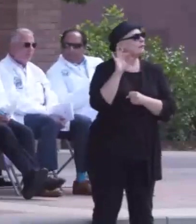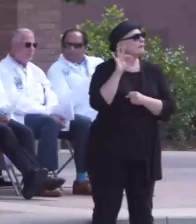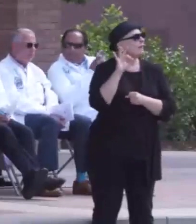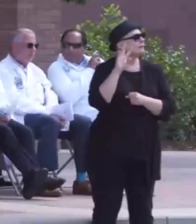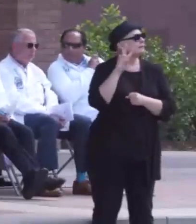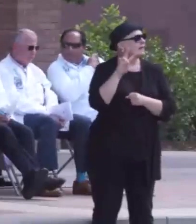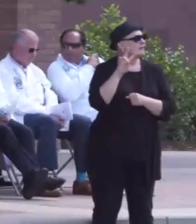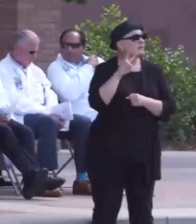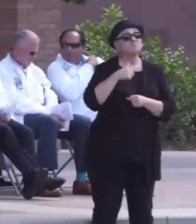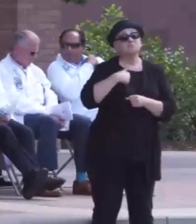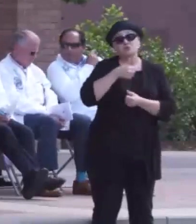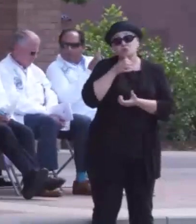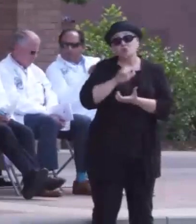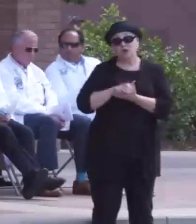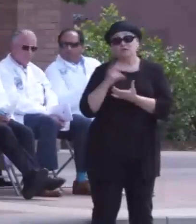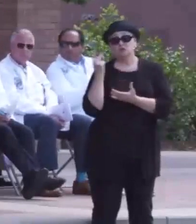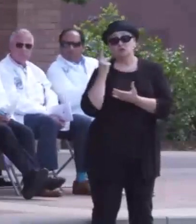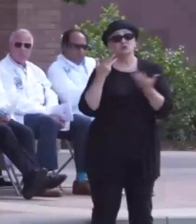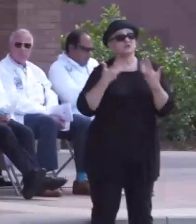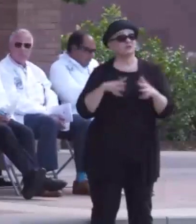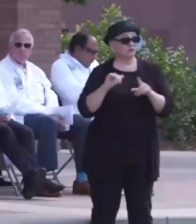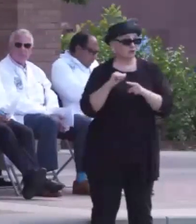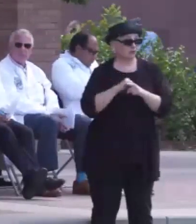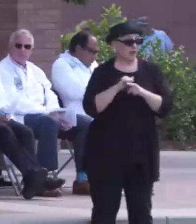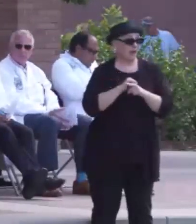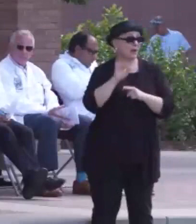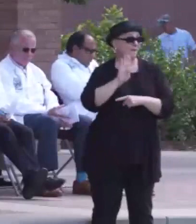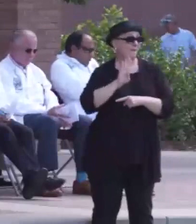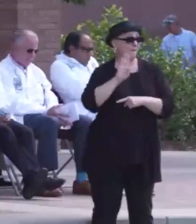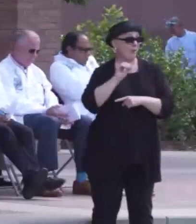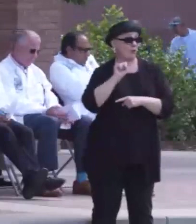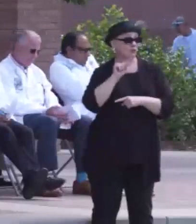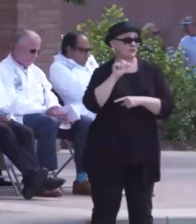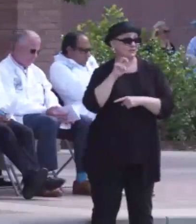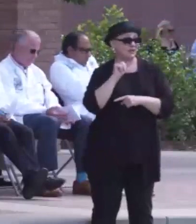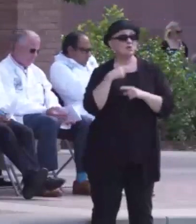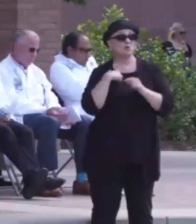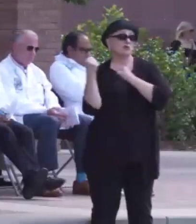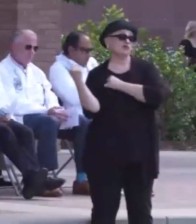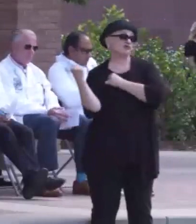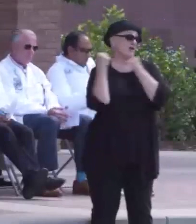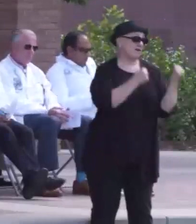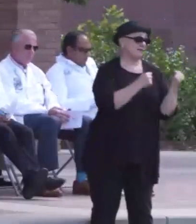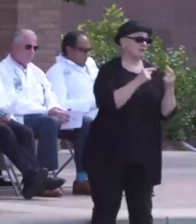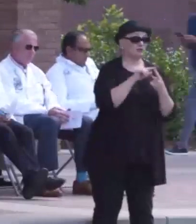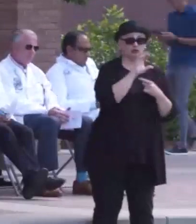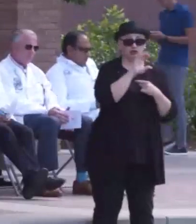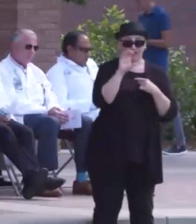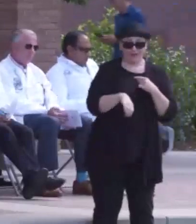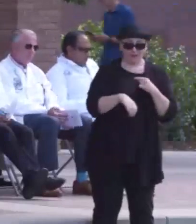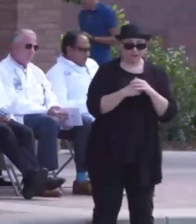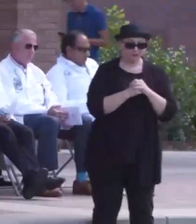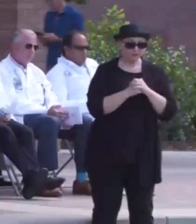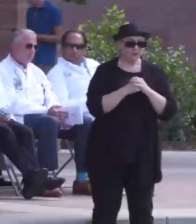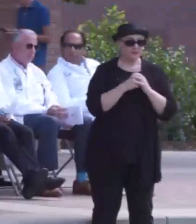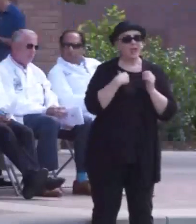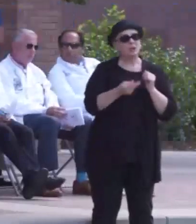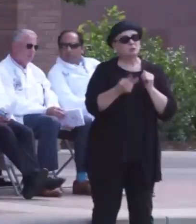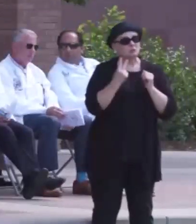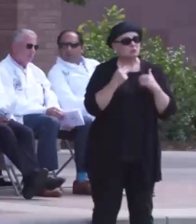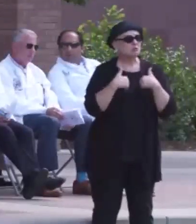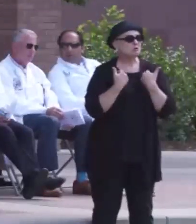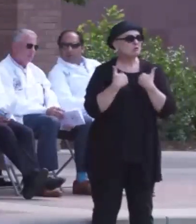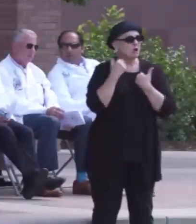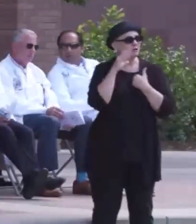1997, my wife and I had just finished training in Boston. We were driving to Chicago. We had two young boys. She